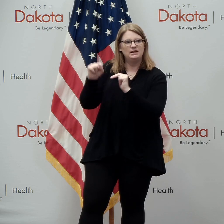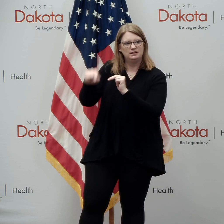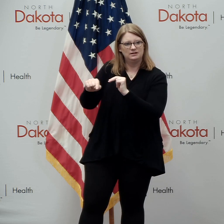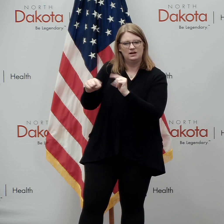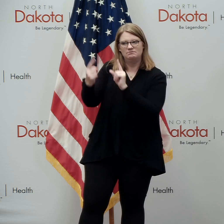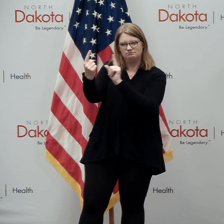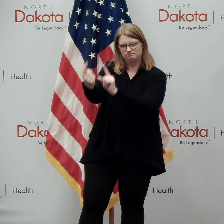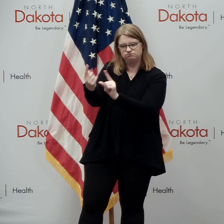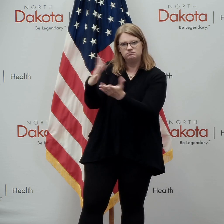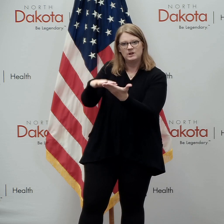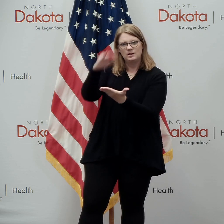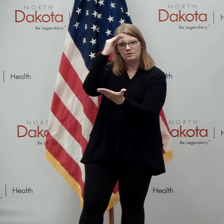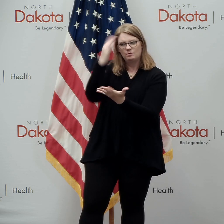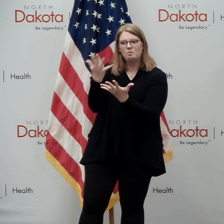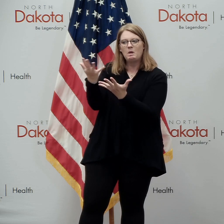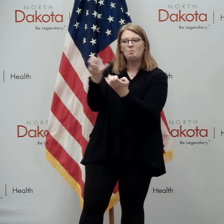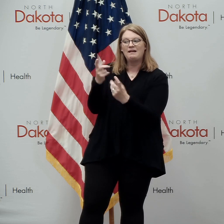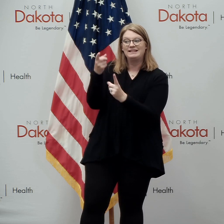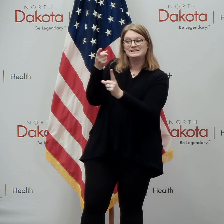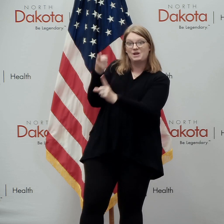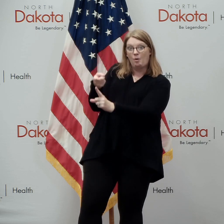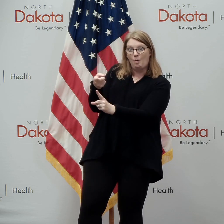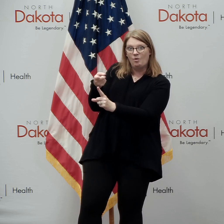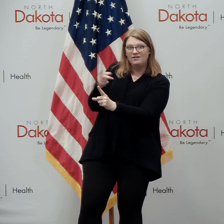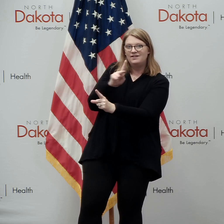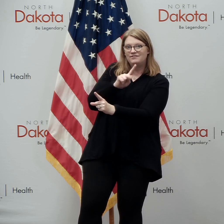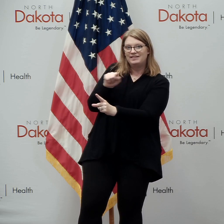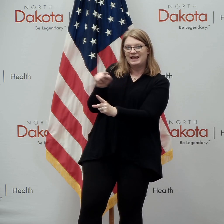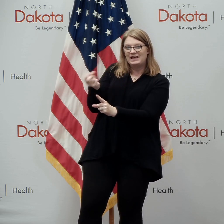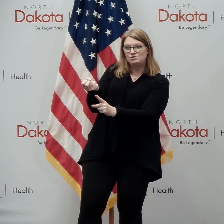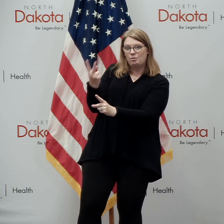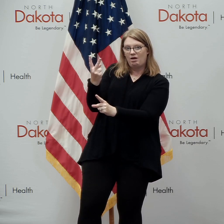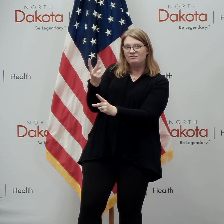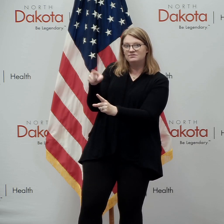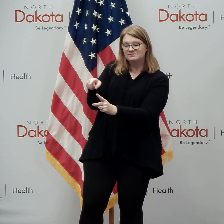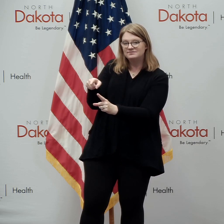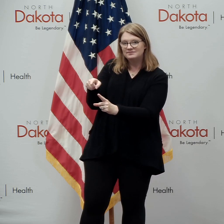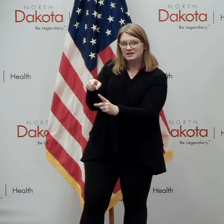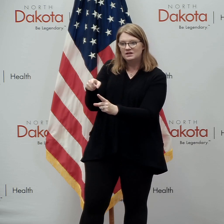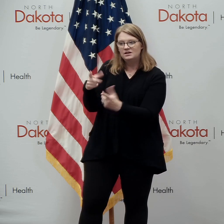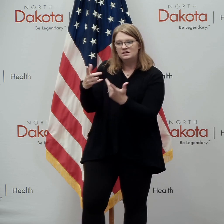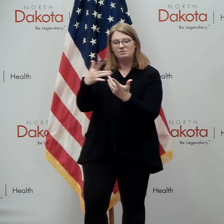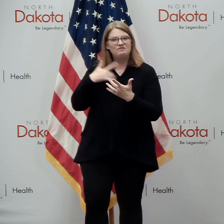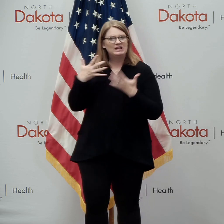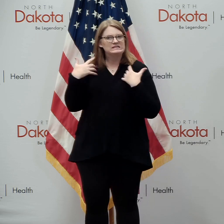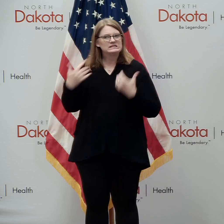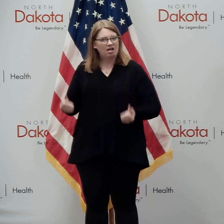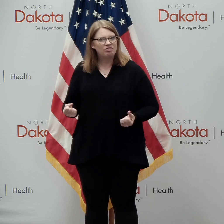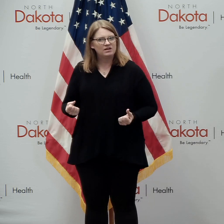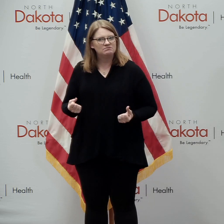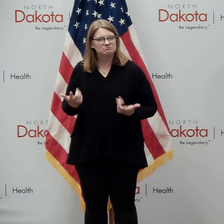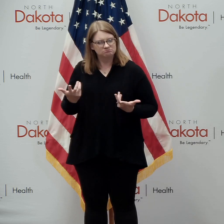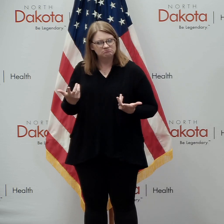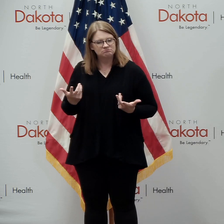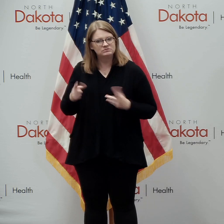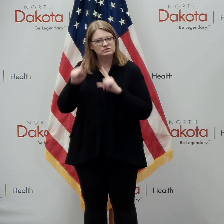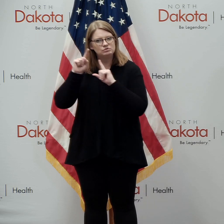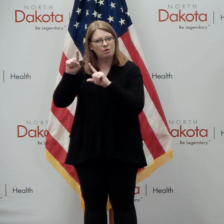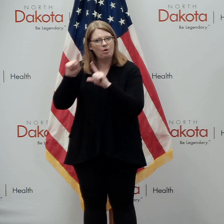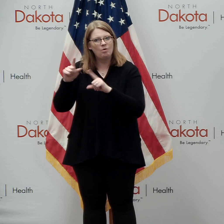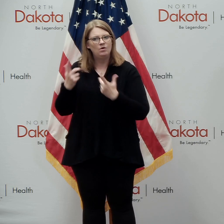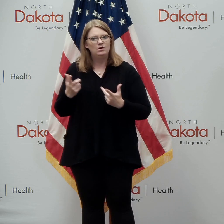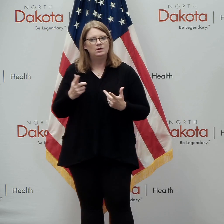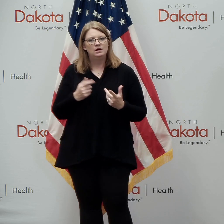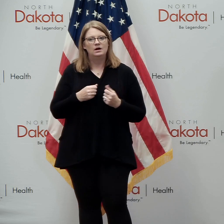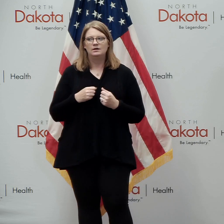in-person learning. We want to keep our schools open for that K-12 and higher ed. We think it's the healthy and smart approach to go, and so we're working to do